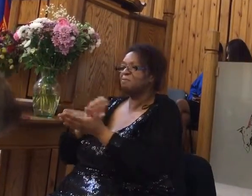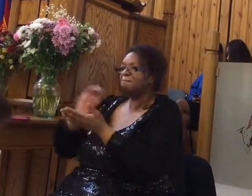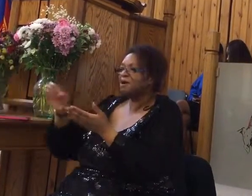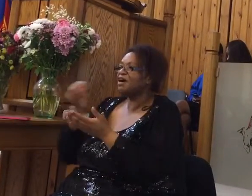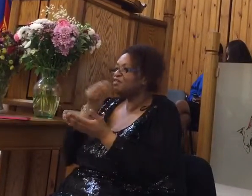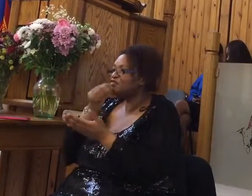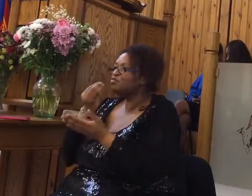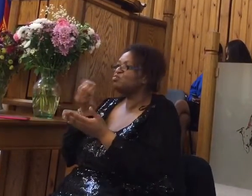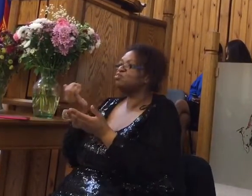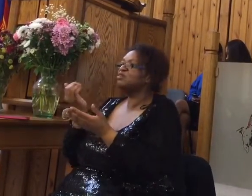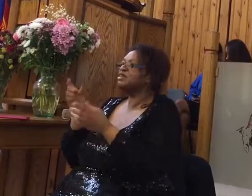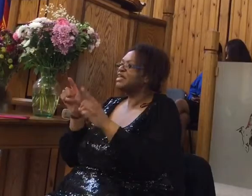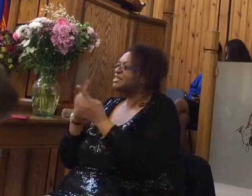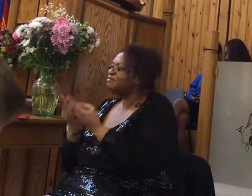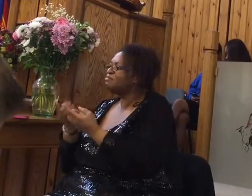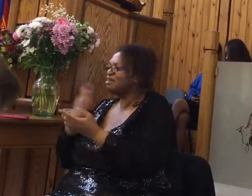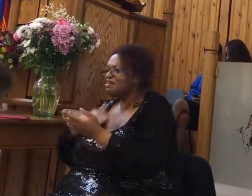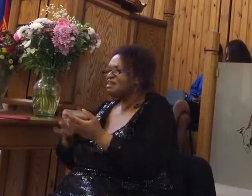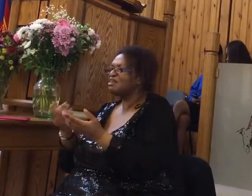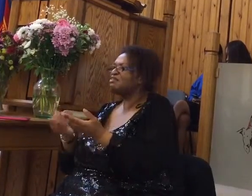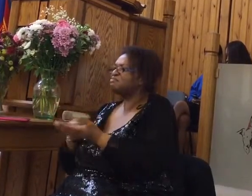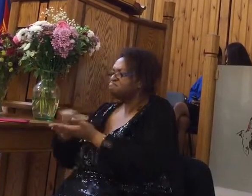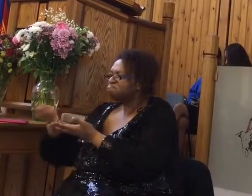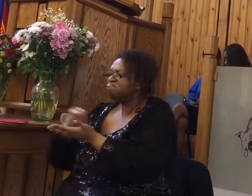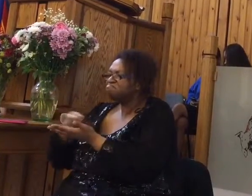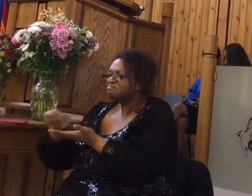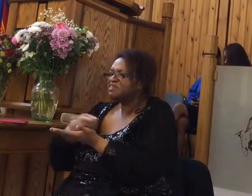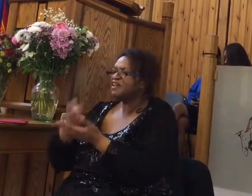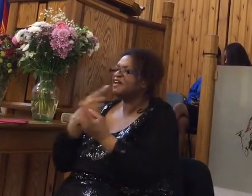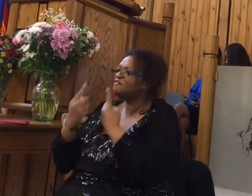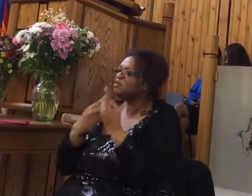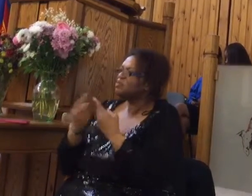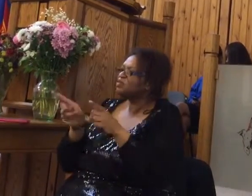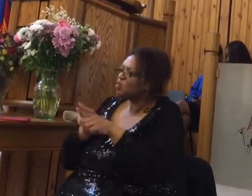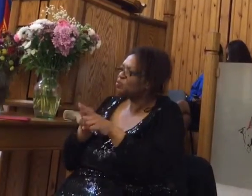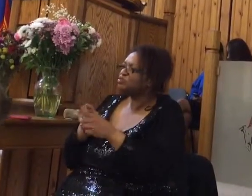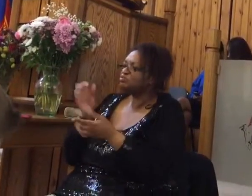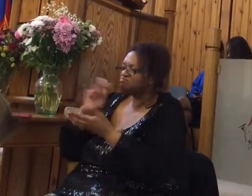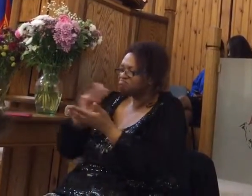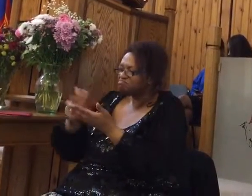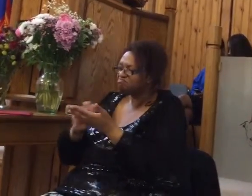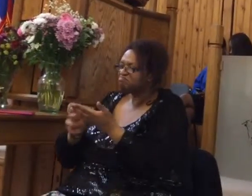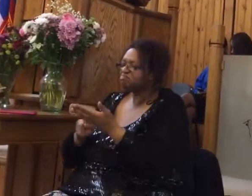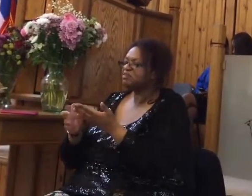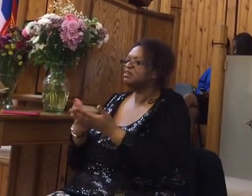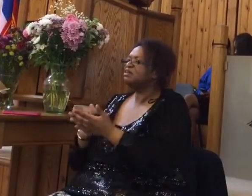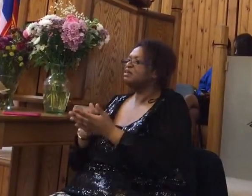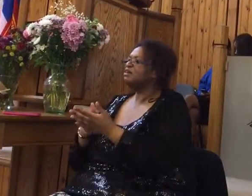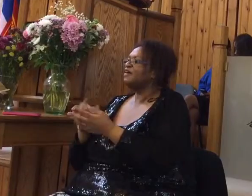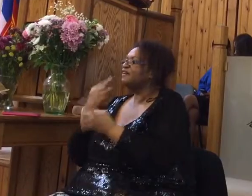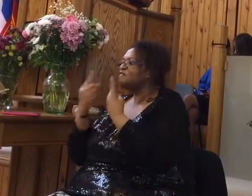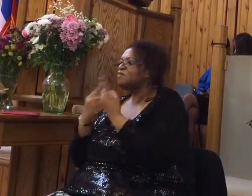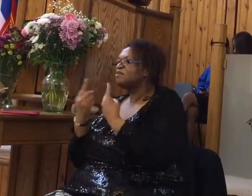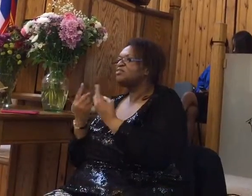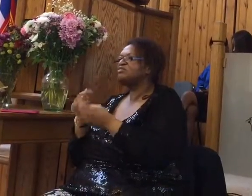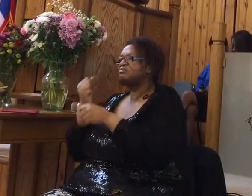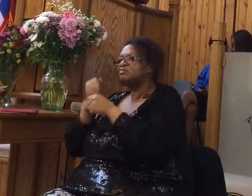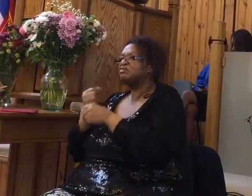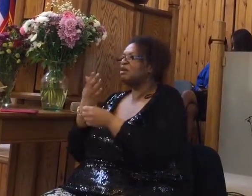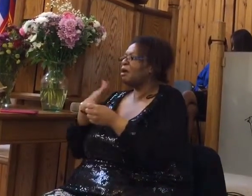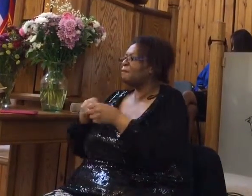hot drink, along with something that they need, you can give them a Glow track, or you can give them a Sounds of the Times track, you know, which